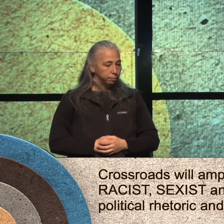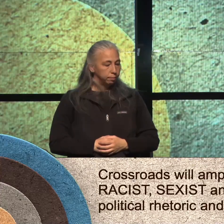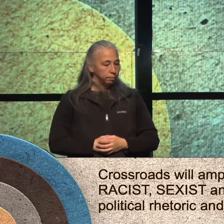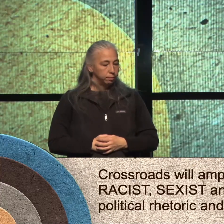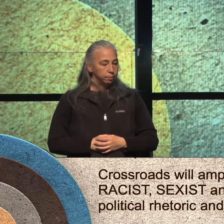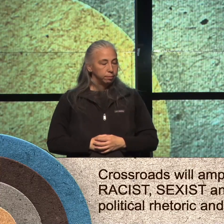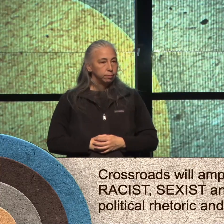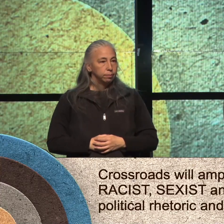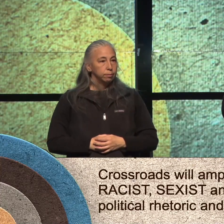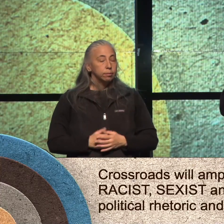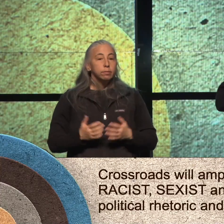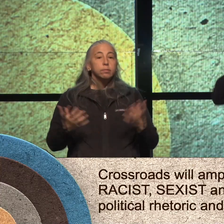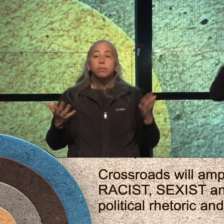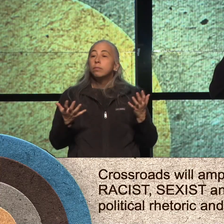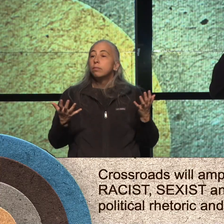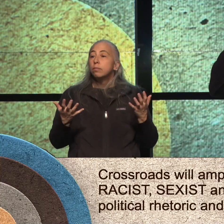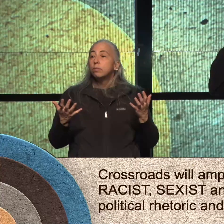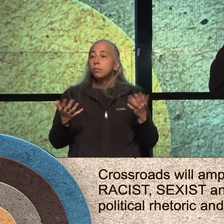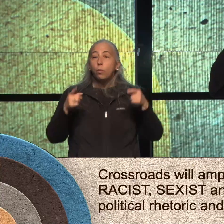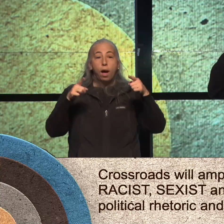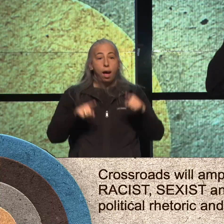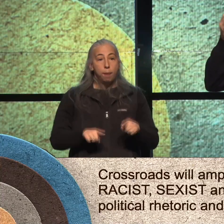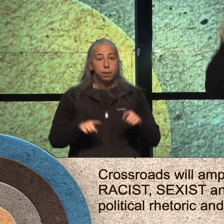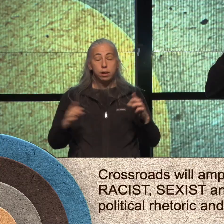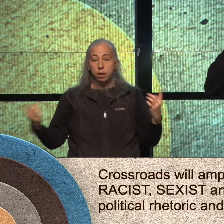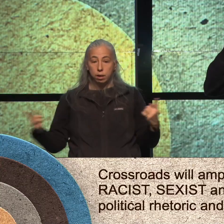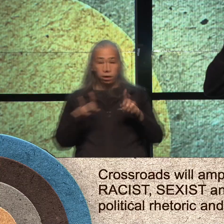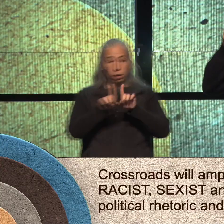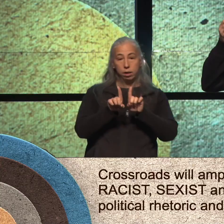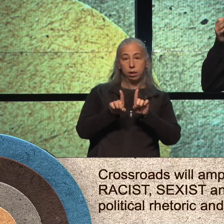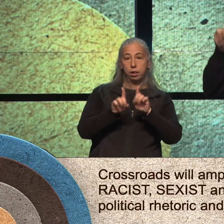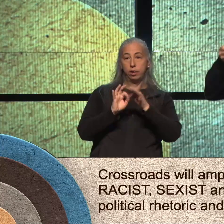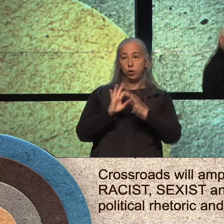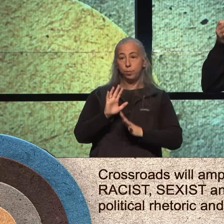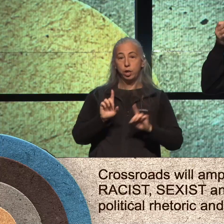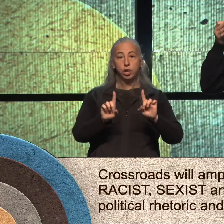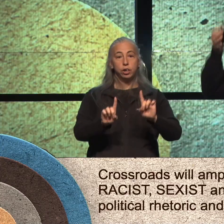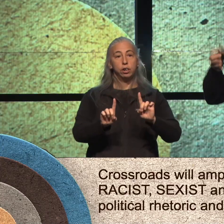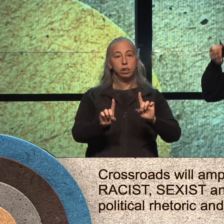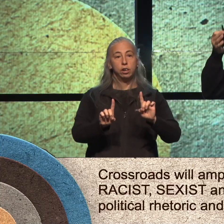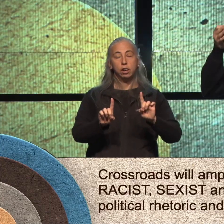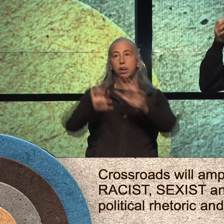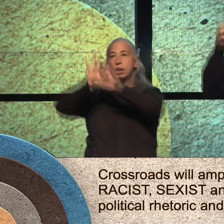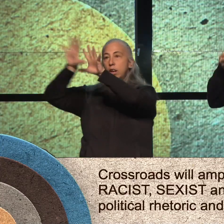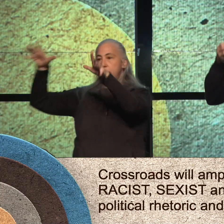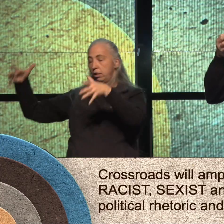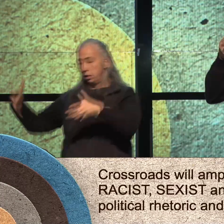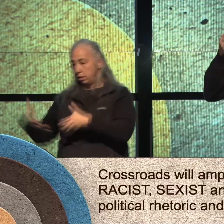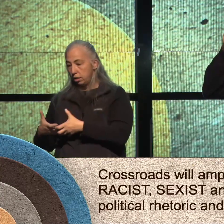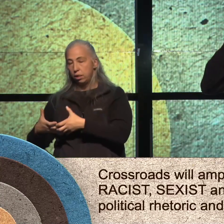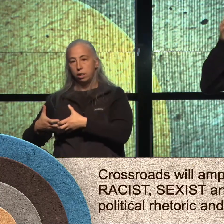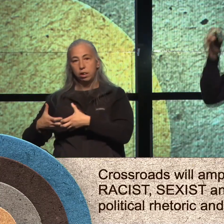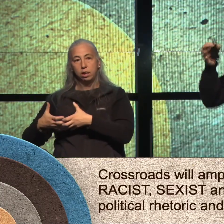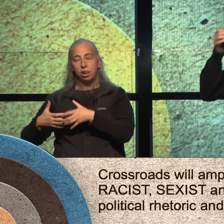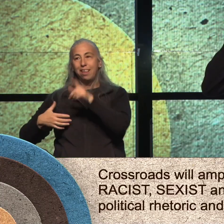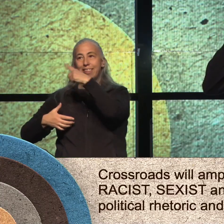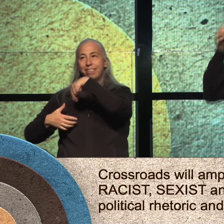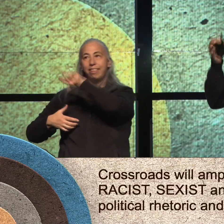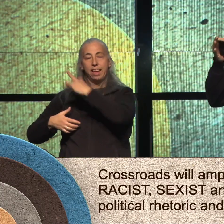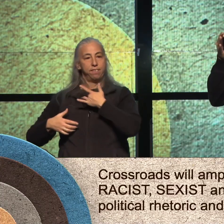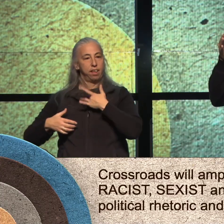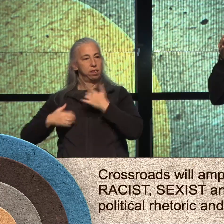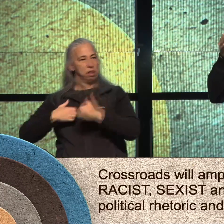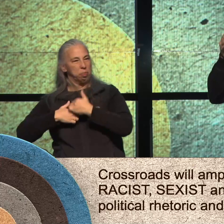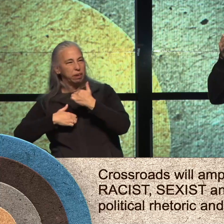But what happened? The collective identity of the dominant experience is challenged, it's new,